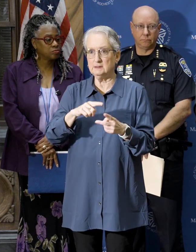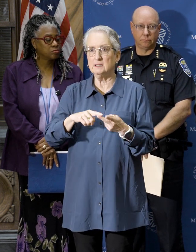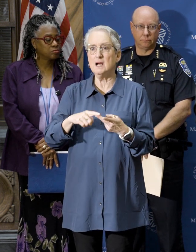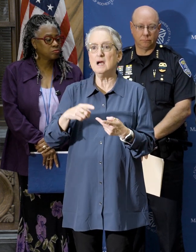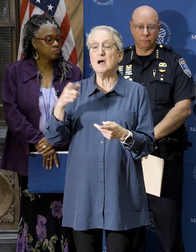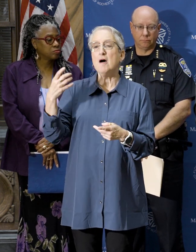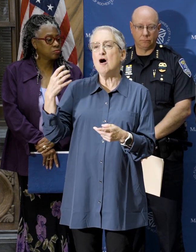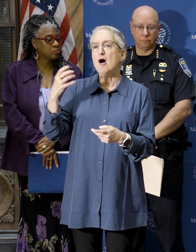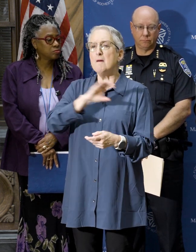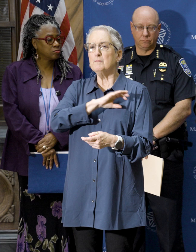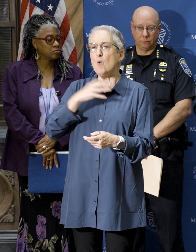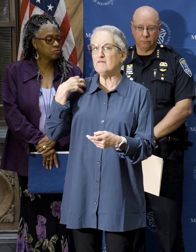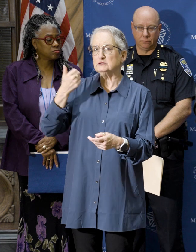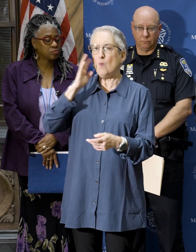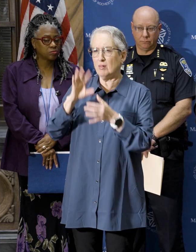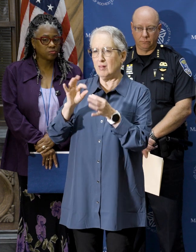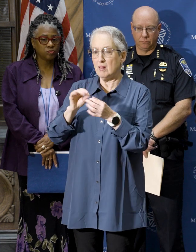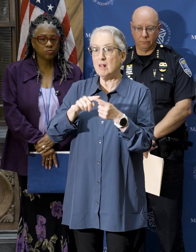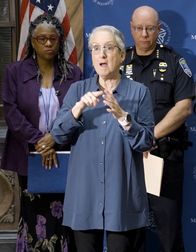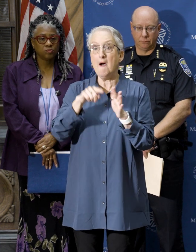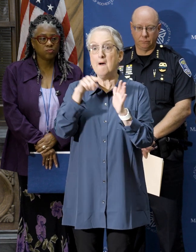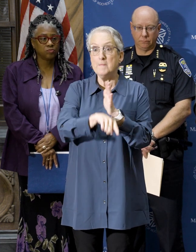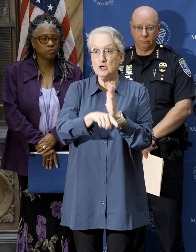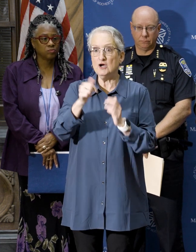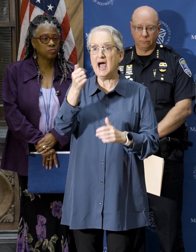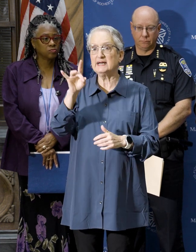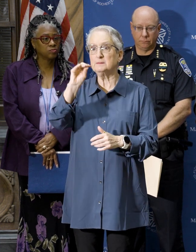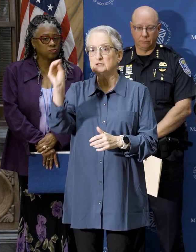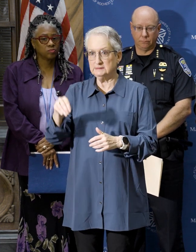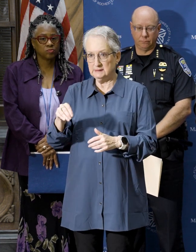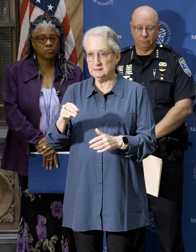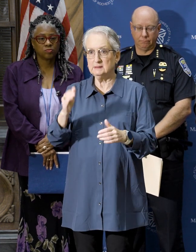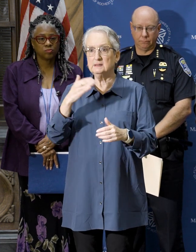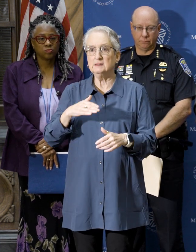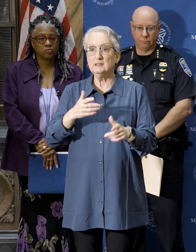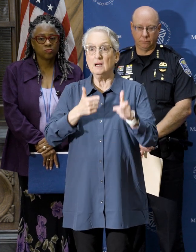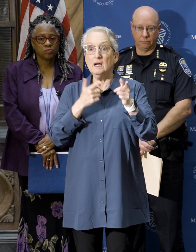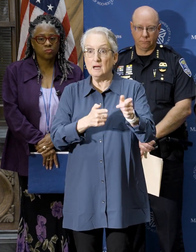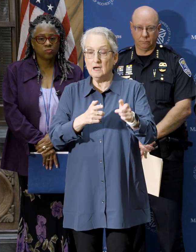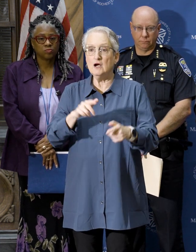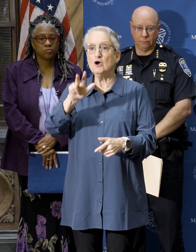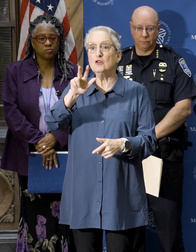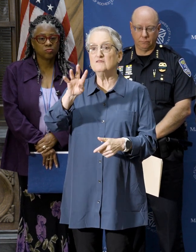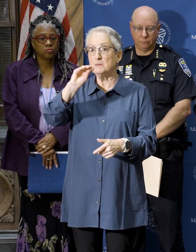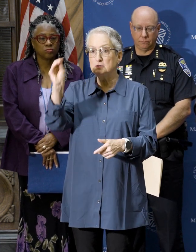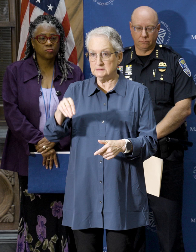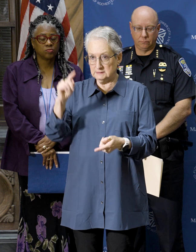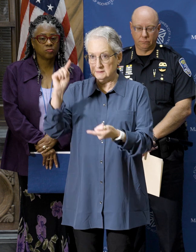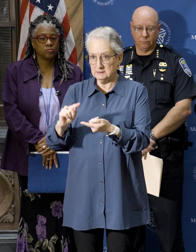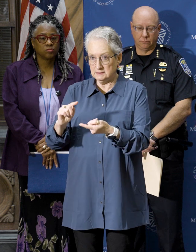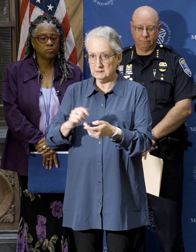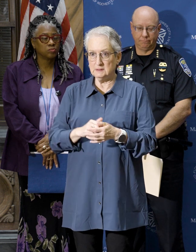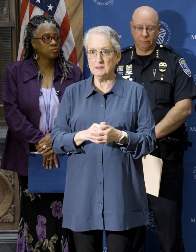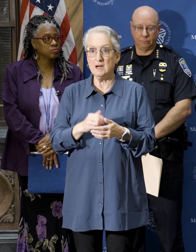down 18%, shootings are down 34%, and violent crime is down 8%. Property crime is down 22%. And